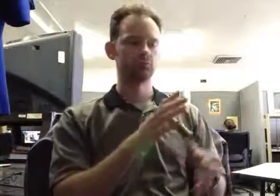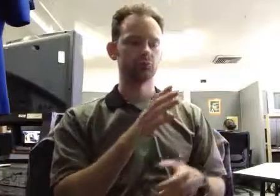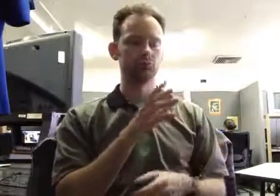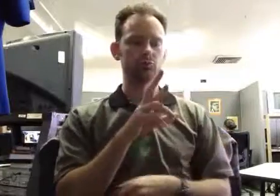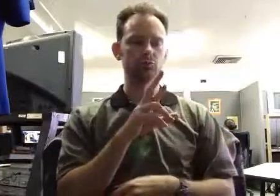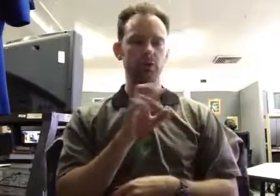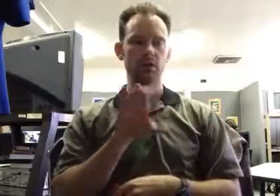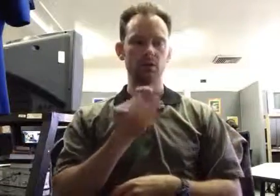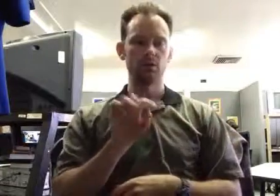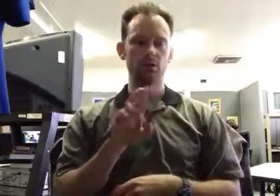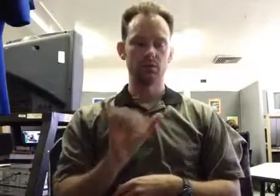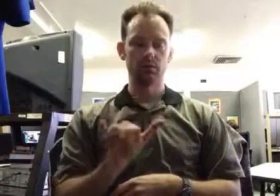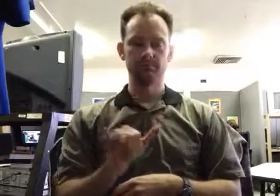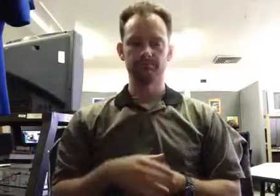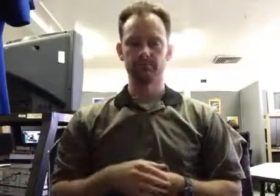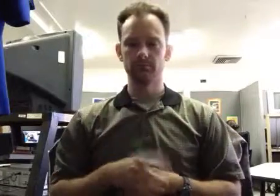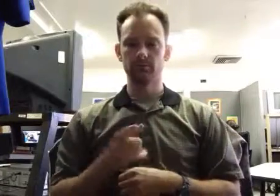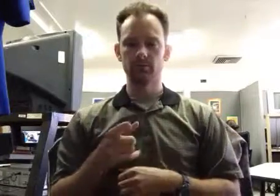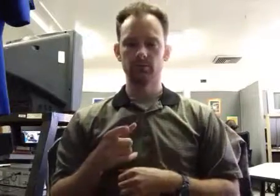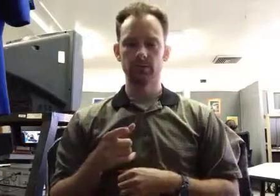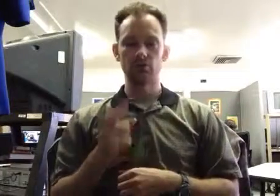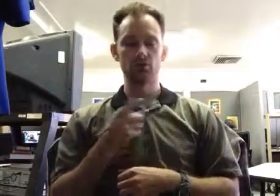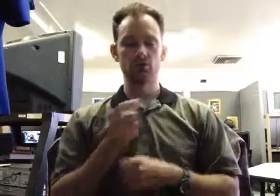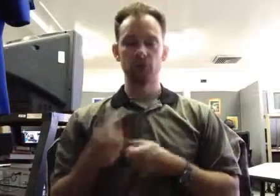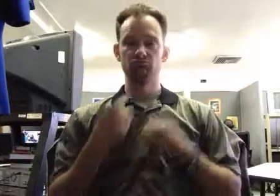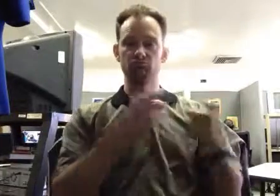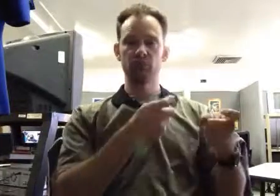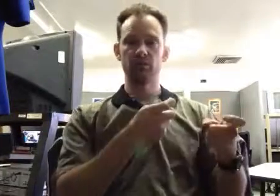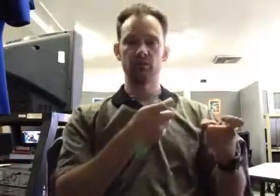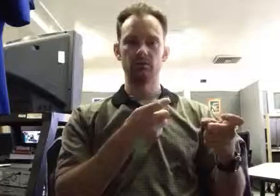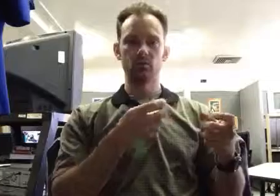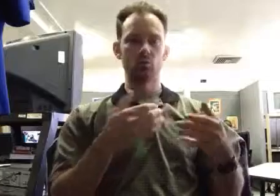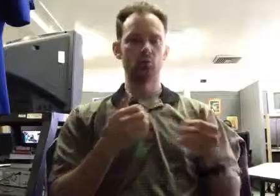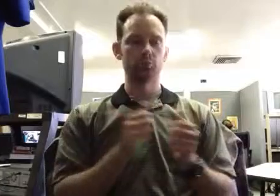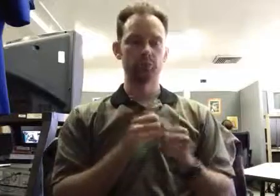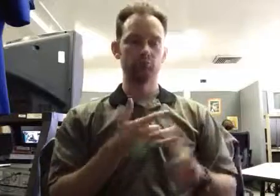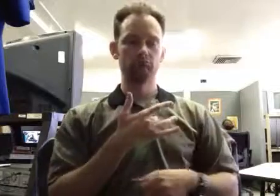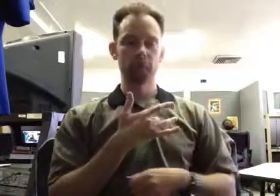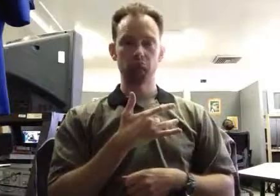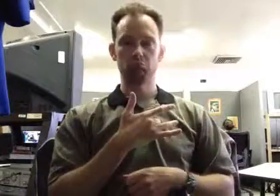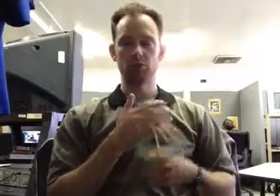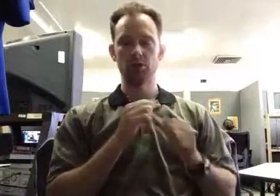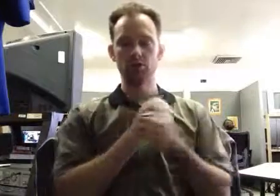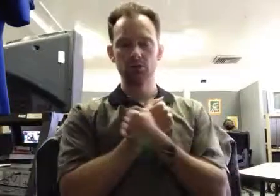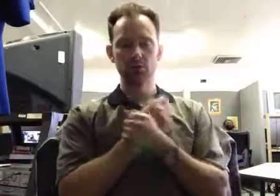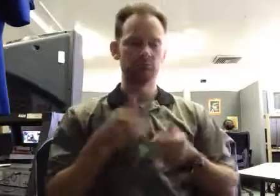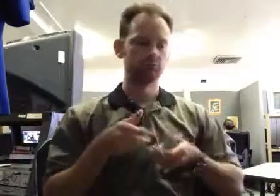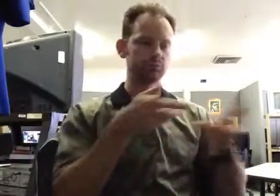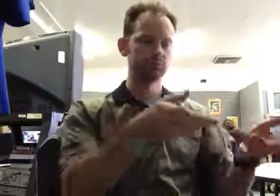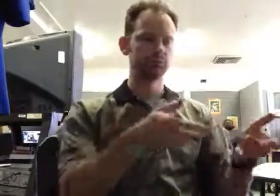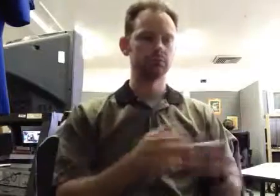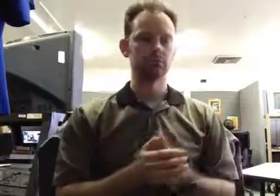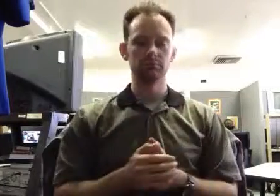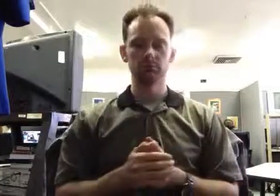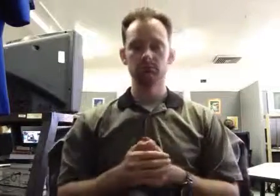she was giving him the gift out of love. About a year later, my friend went to Annie's house. Annie was a woman who